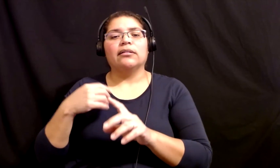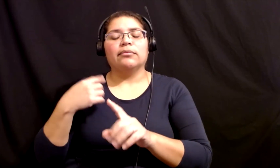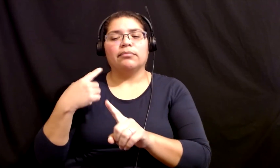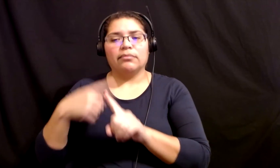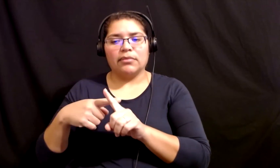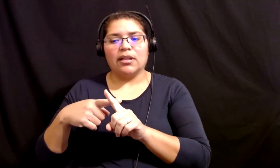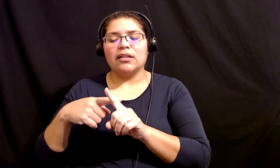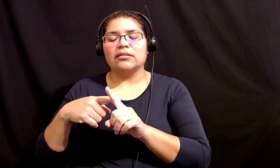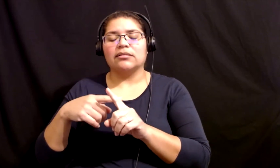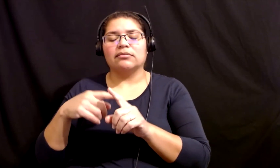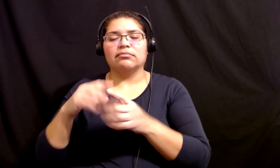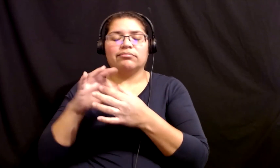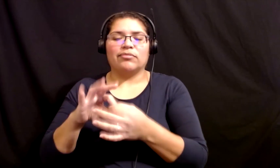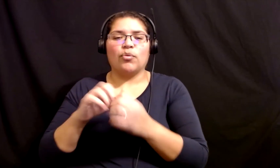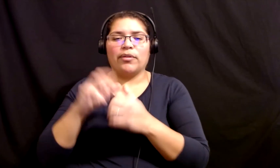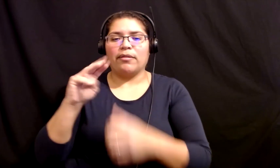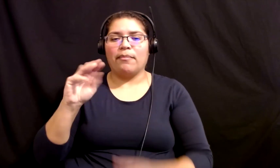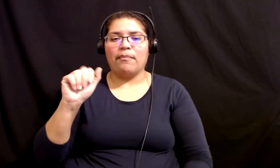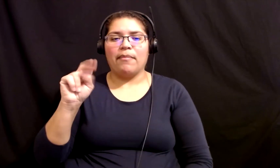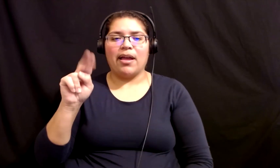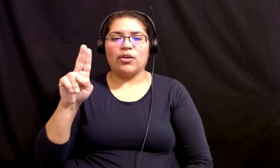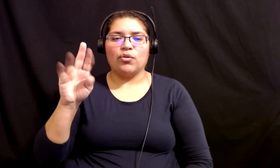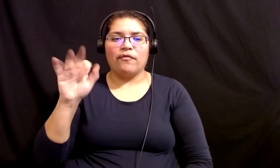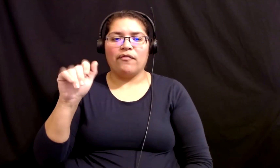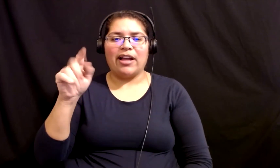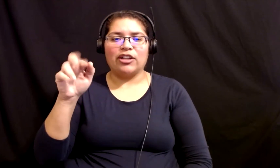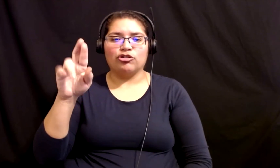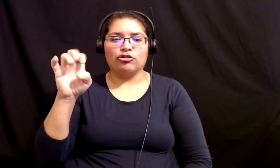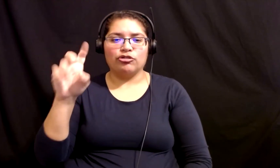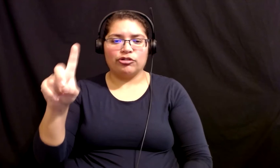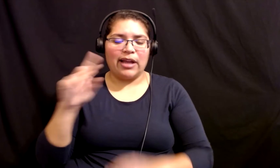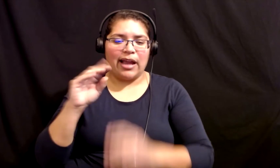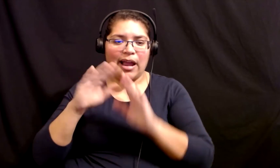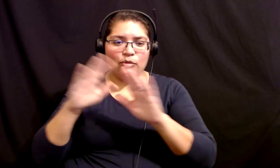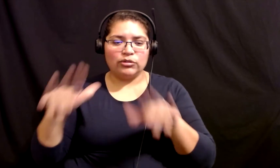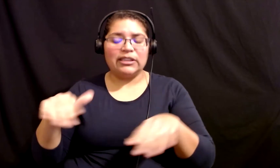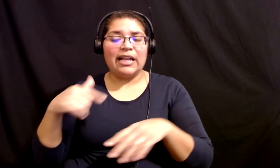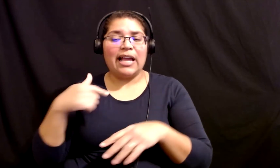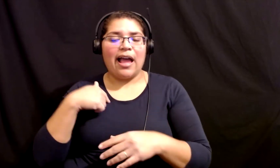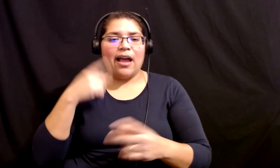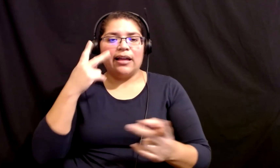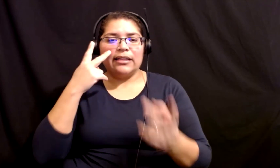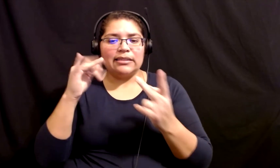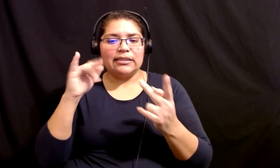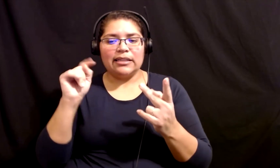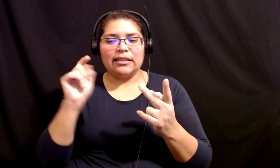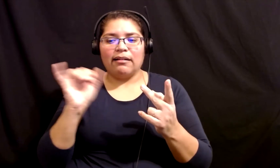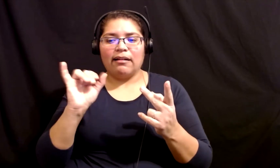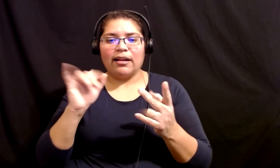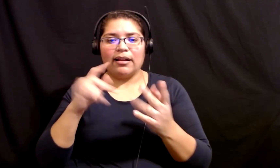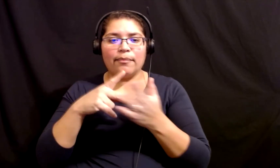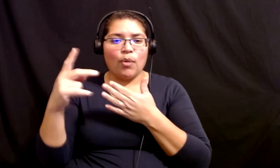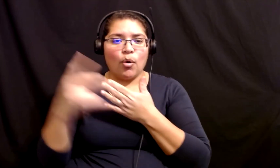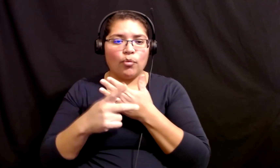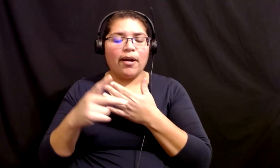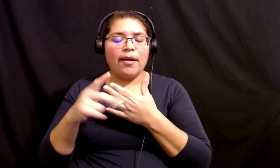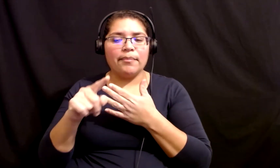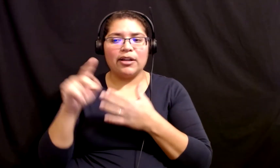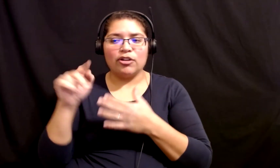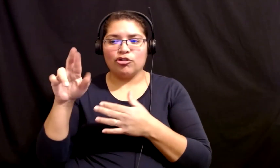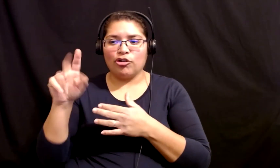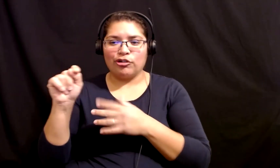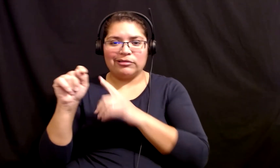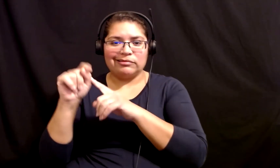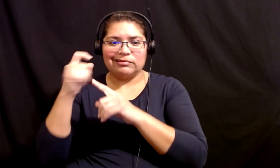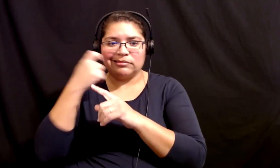manufactured housing parks, and I would see this the program that Kurt has